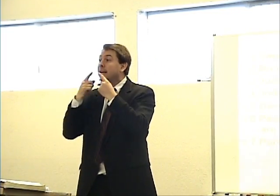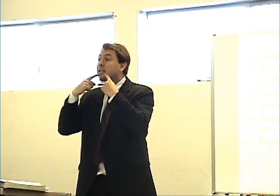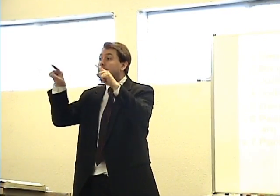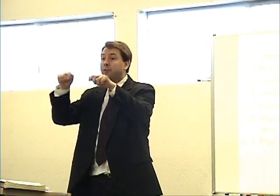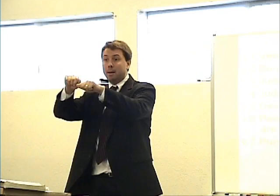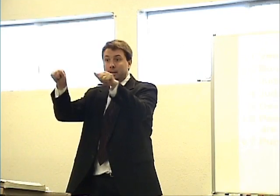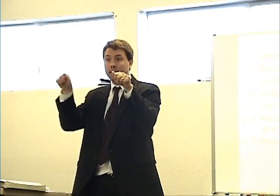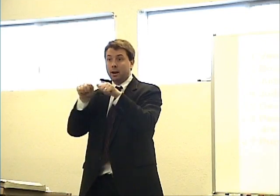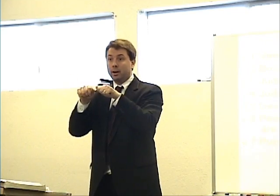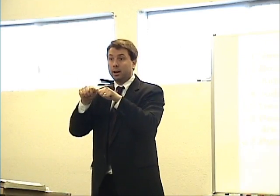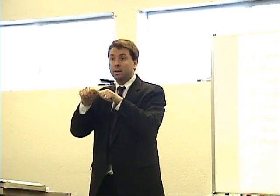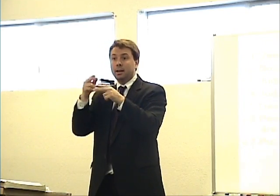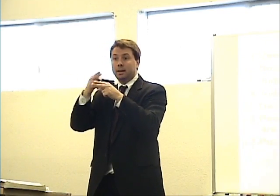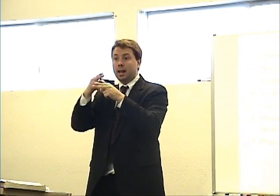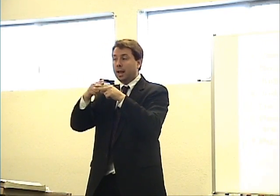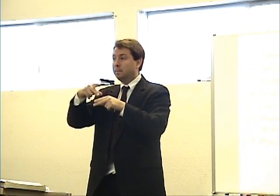is a famous area named